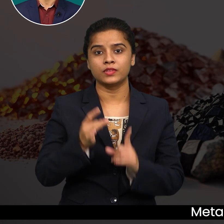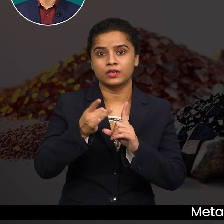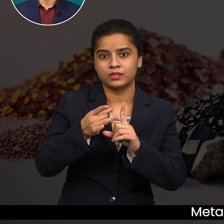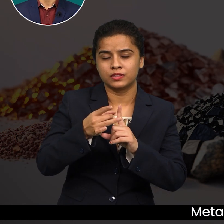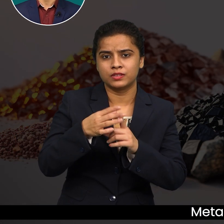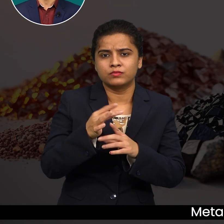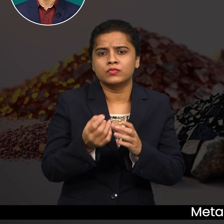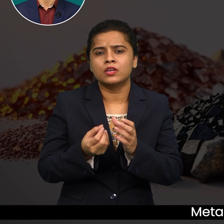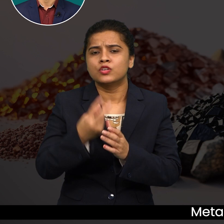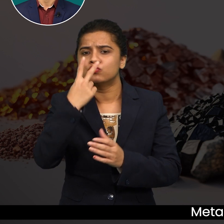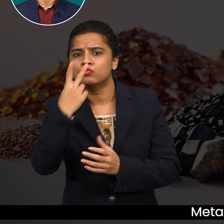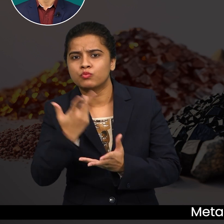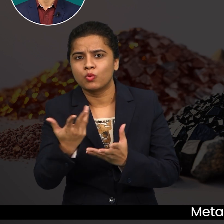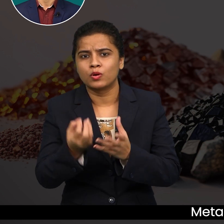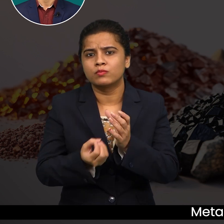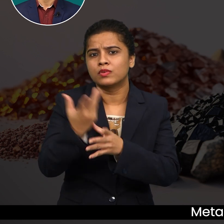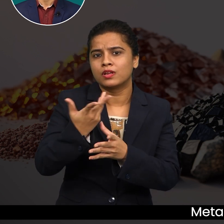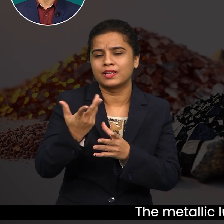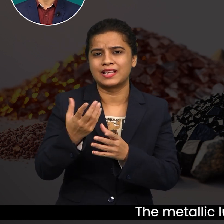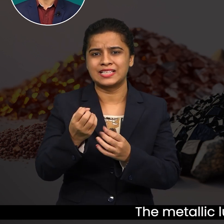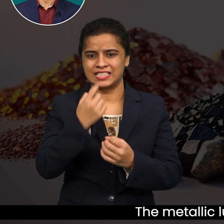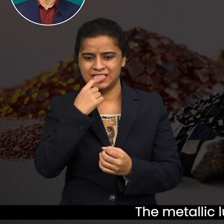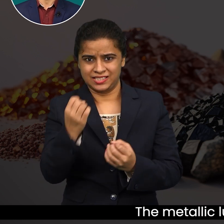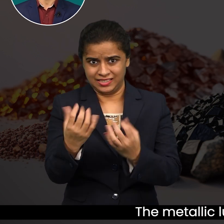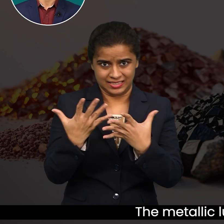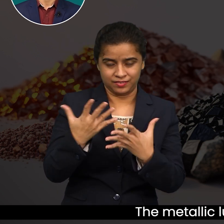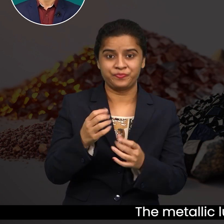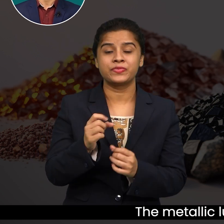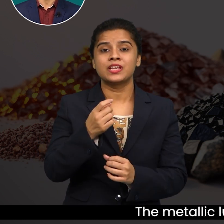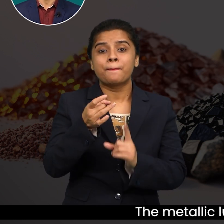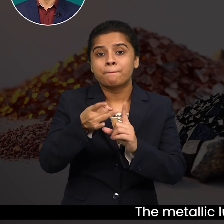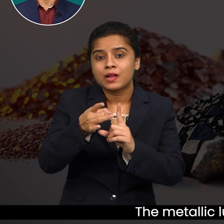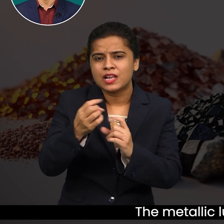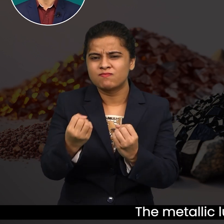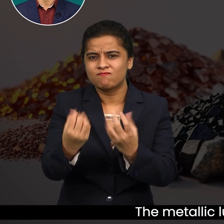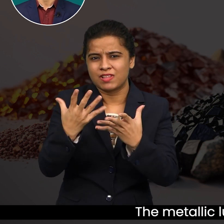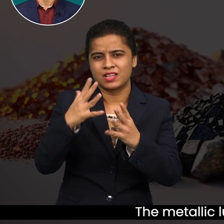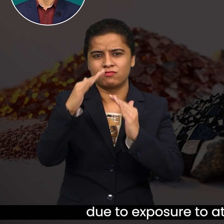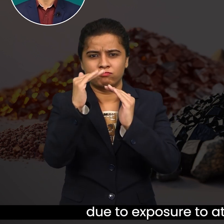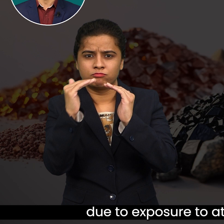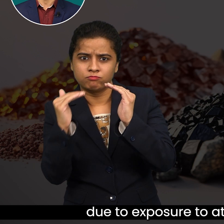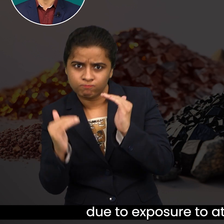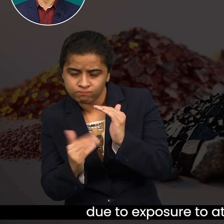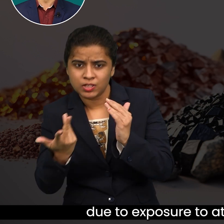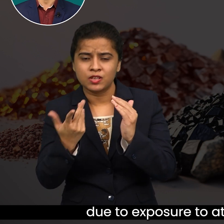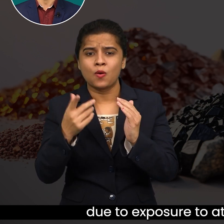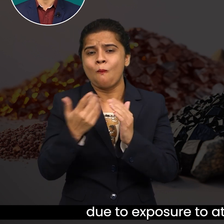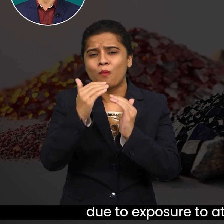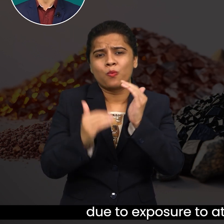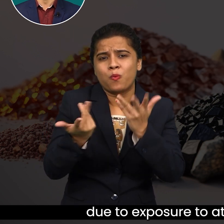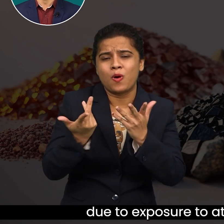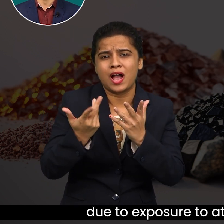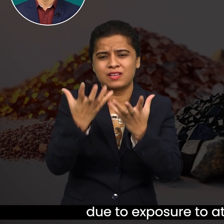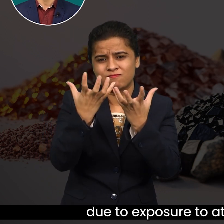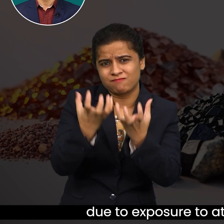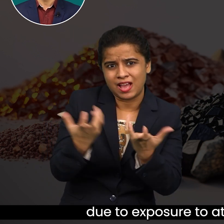Metals possess luster. The metallic luster goes on decreasing due to exposure to